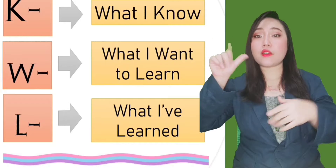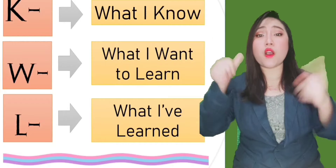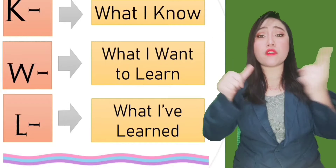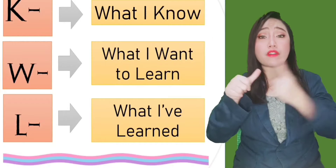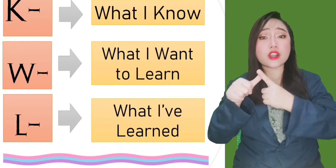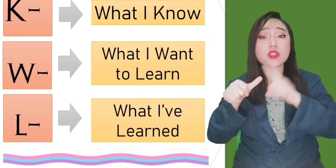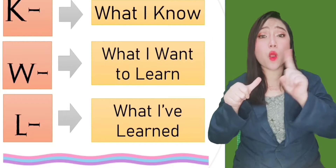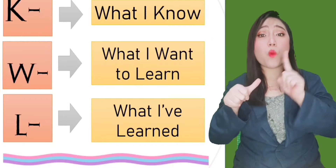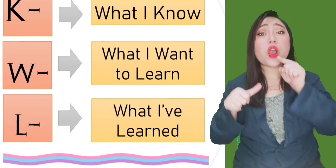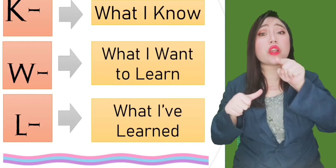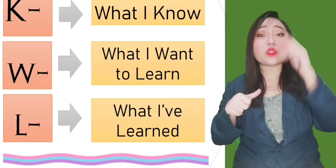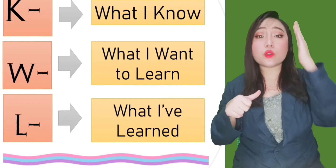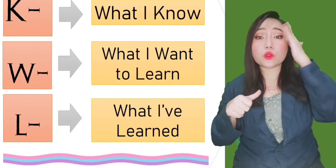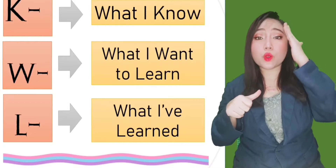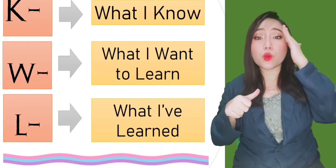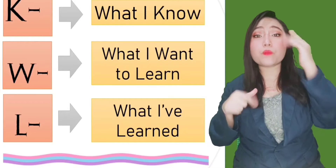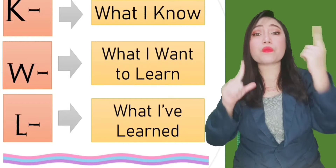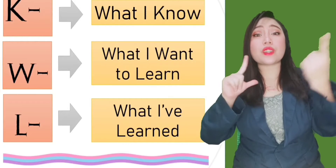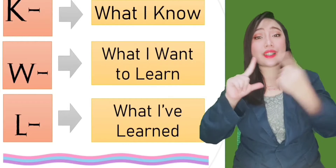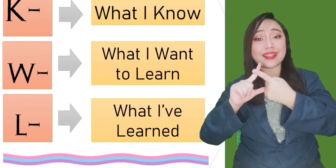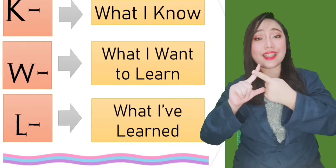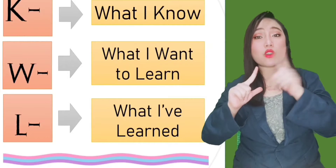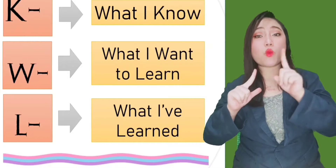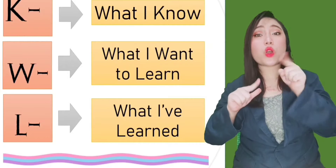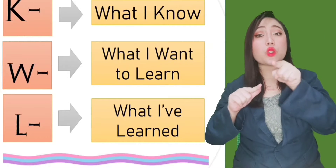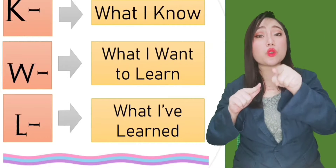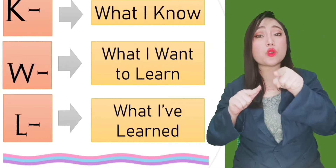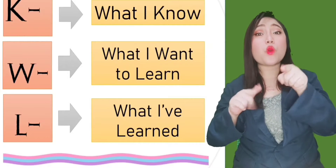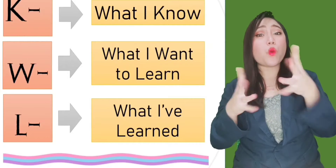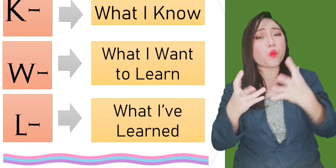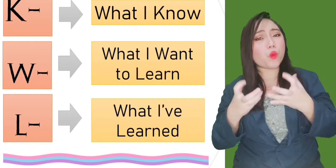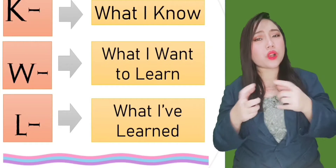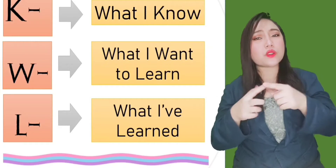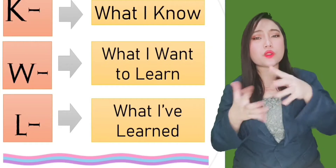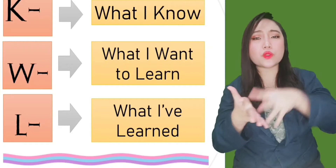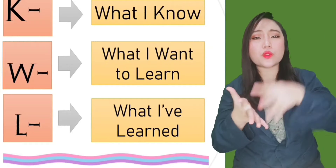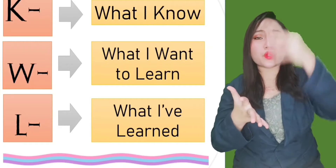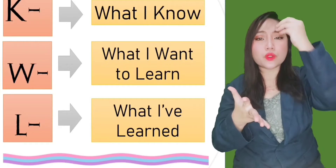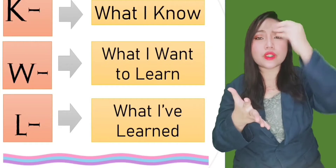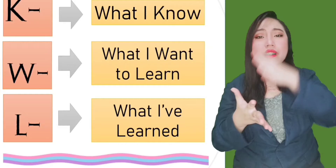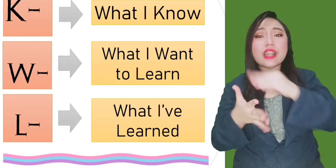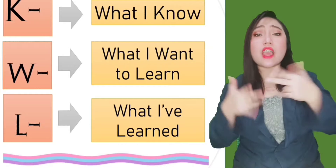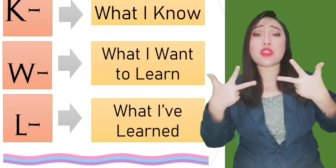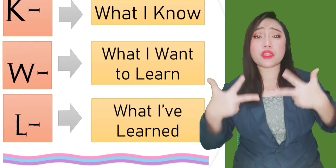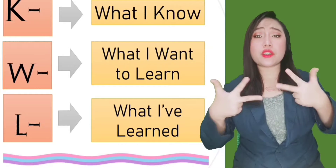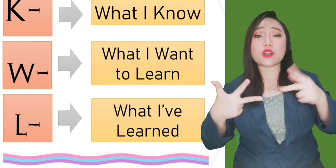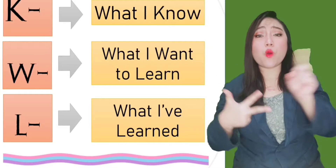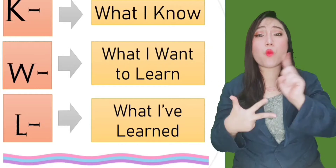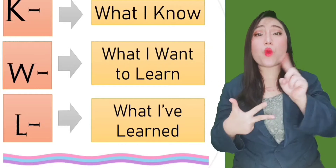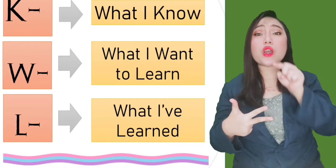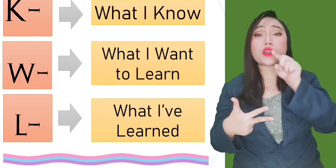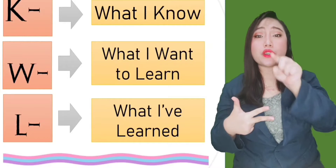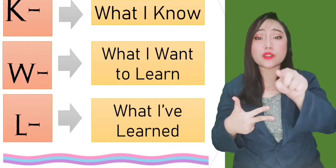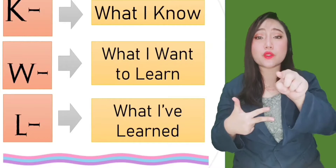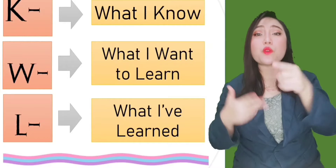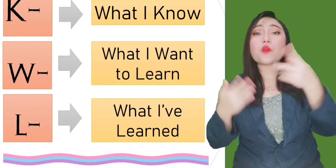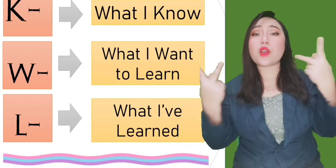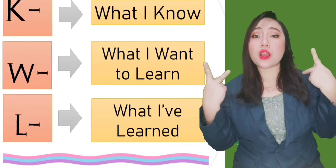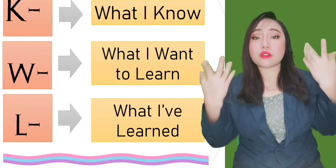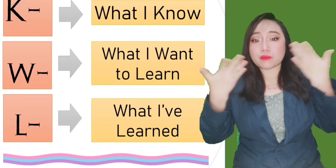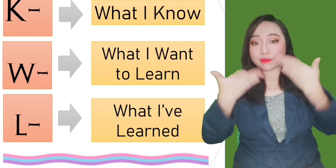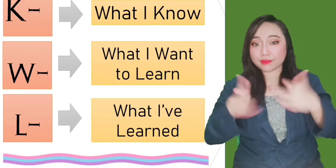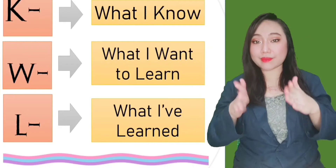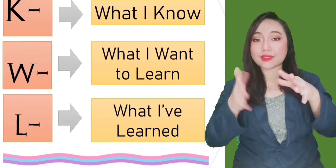we would be considering three things. First, what you know. Second, what you want to learn. And third is